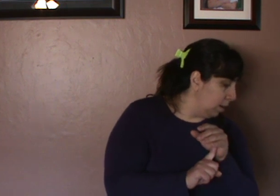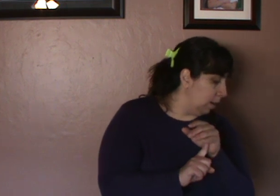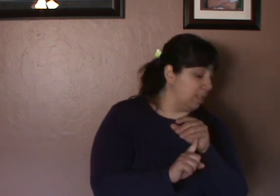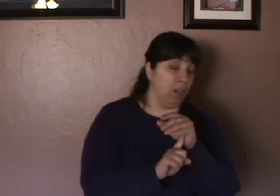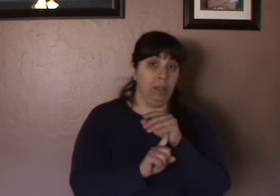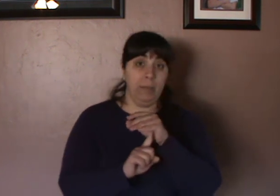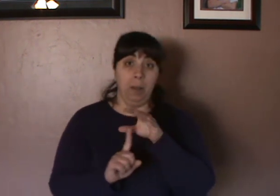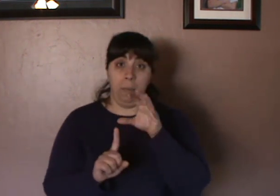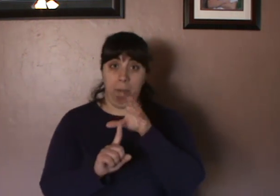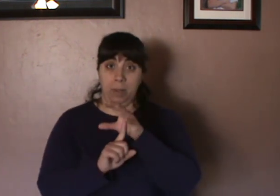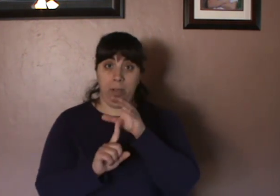It's all about popular.